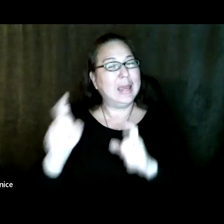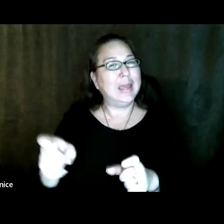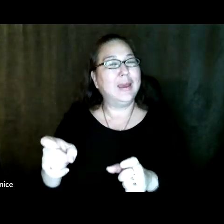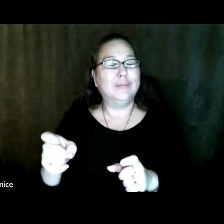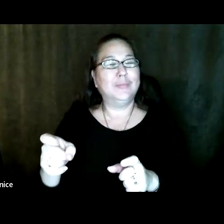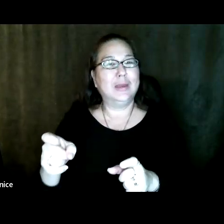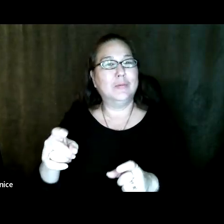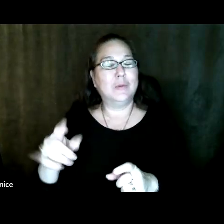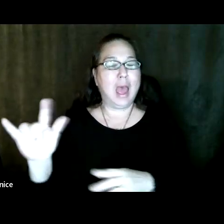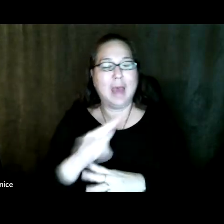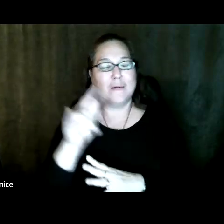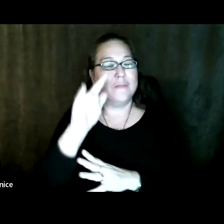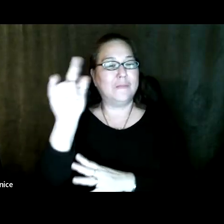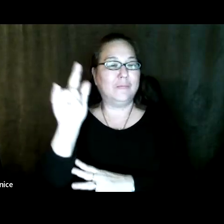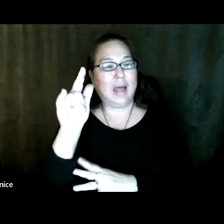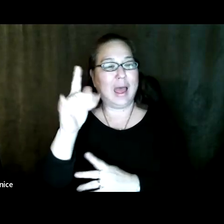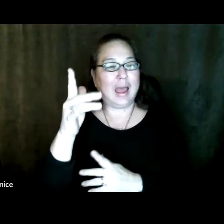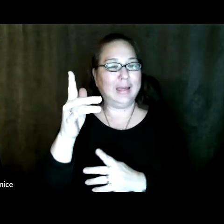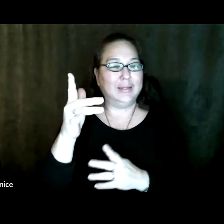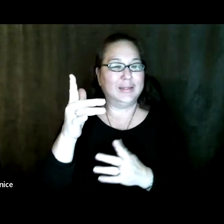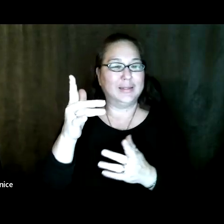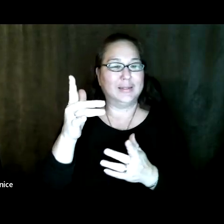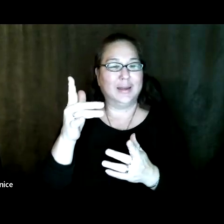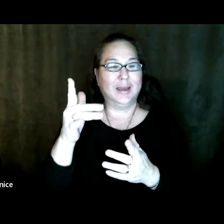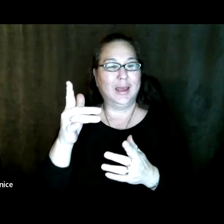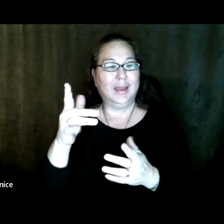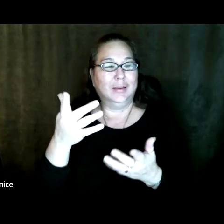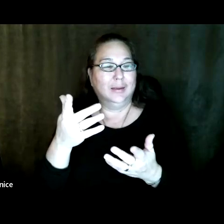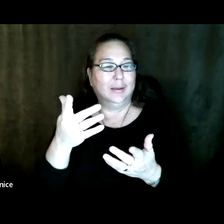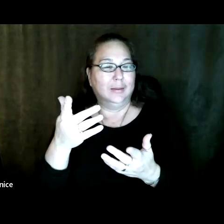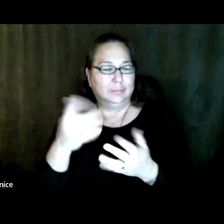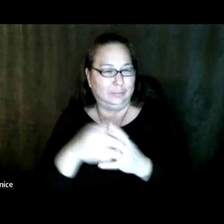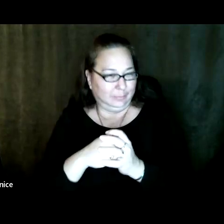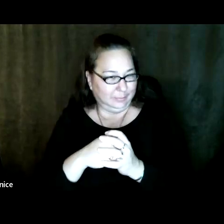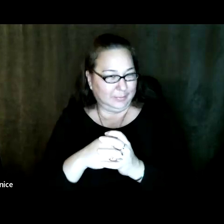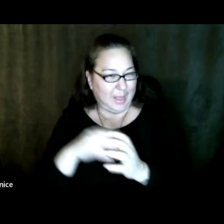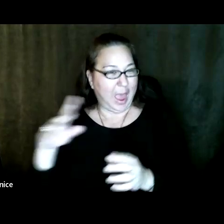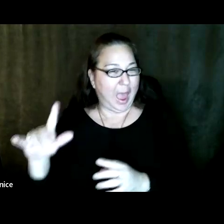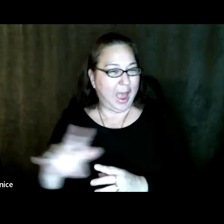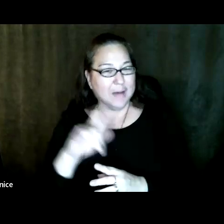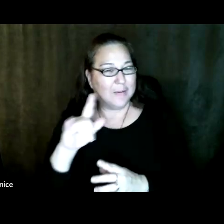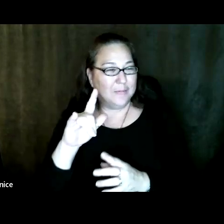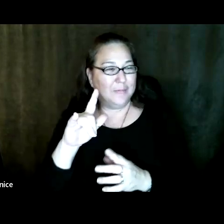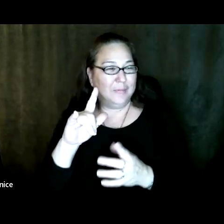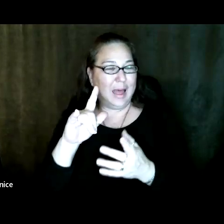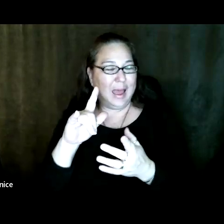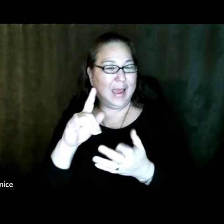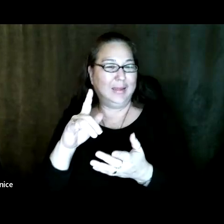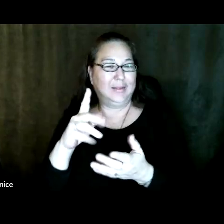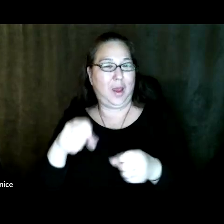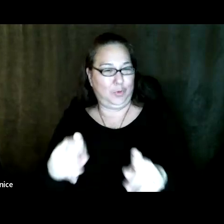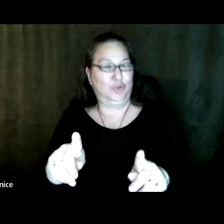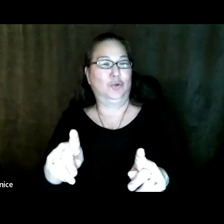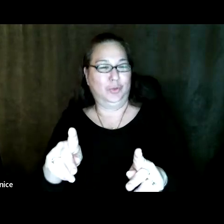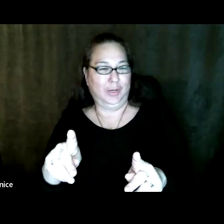a commercial airline pilot. He also received a proclamation from District 4 Boston City Councilor Brian Worrell.